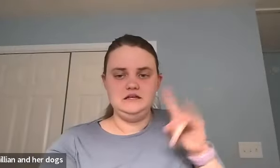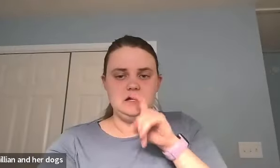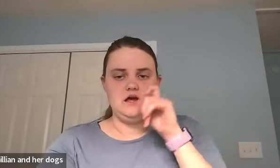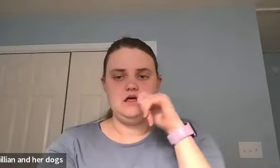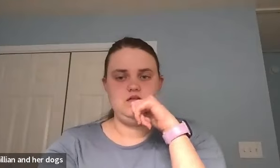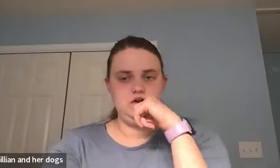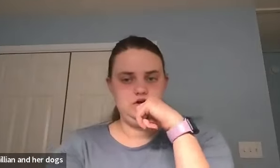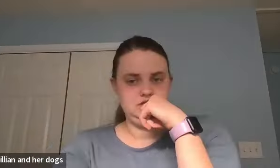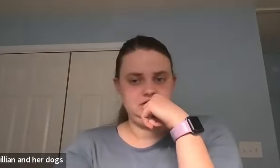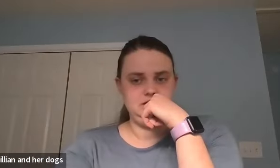Any others?